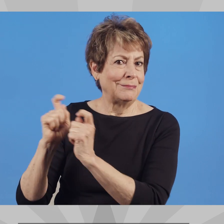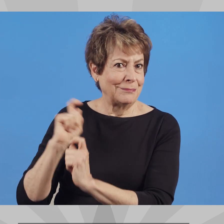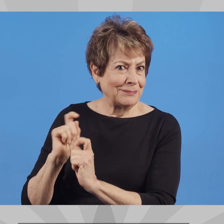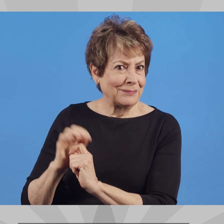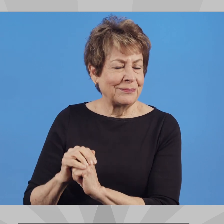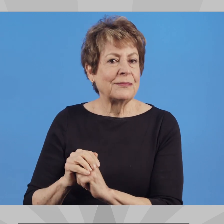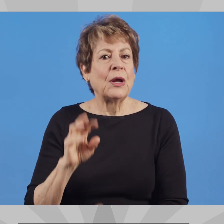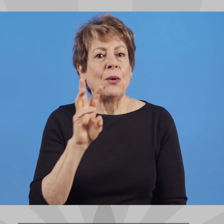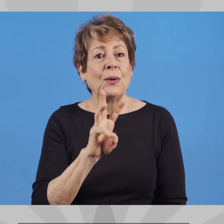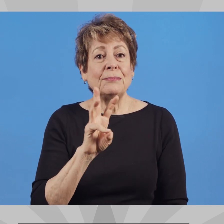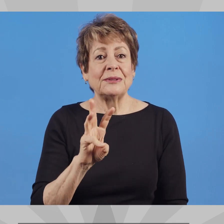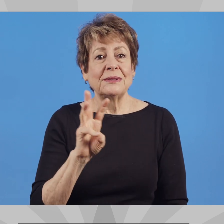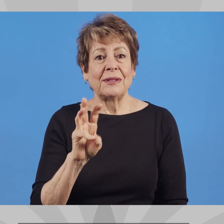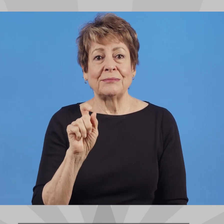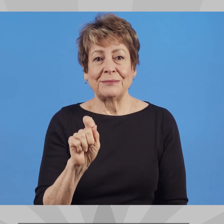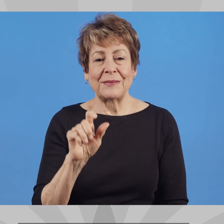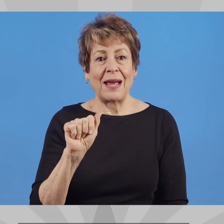Website